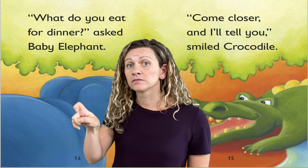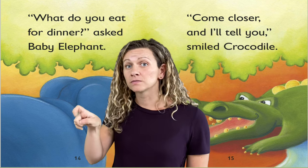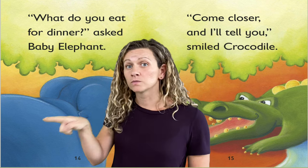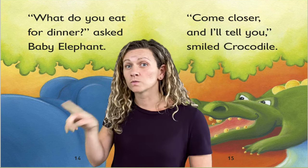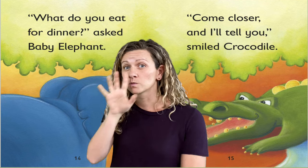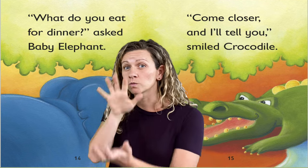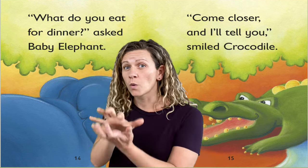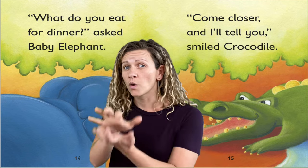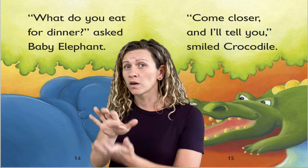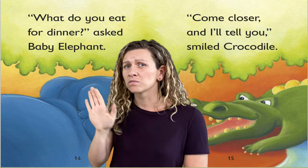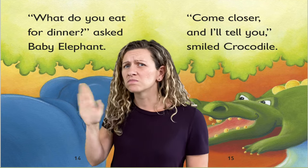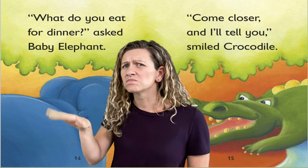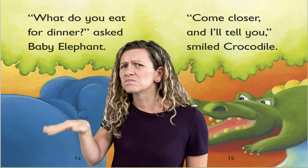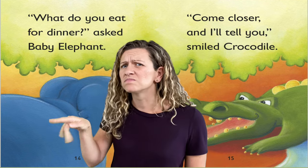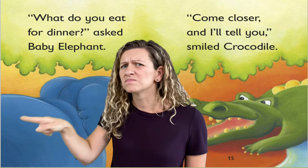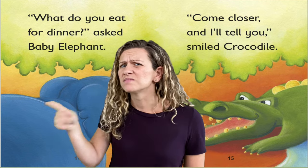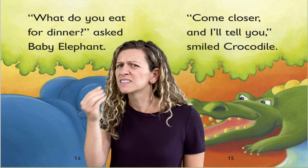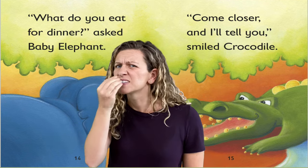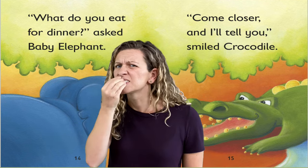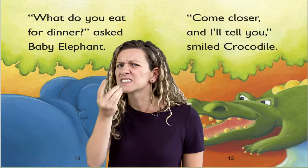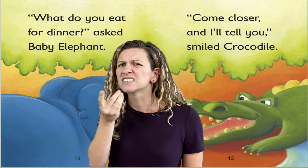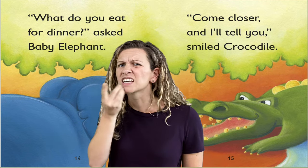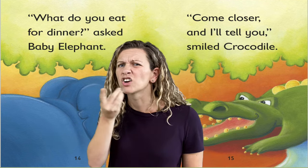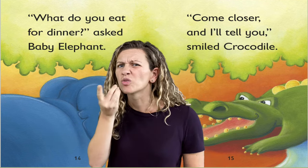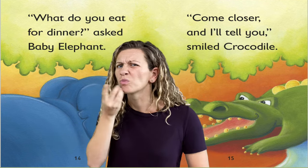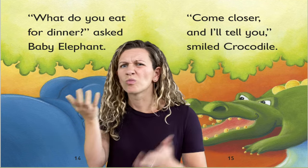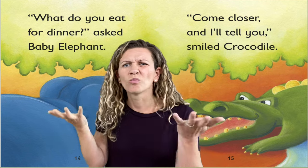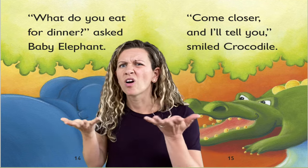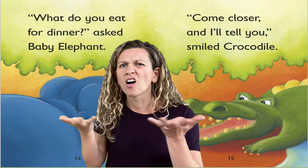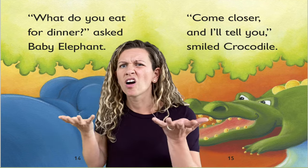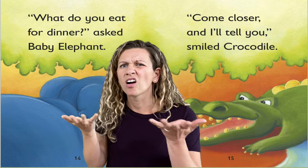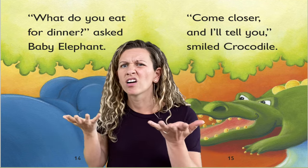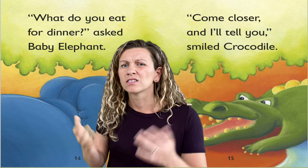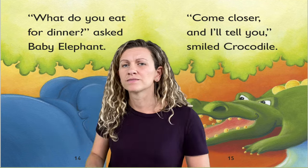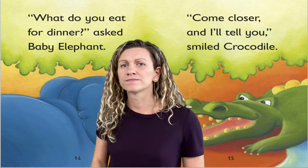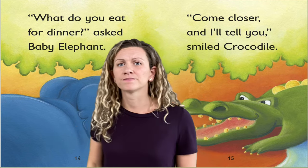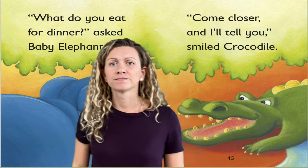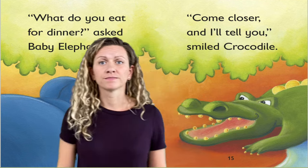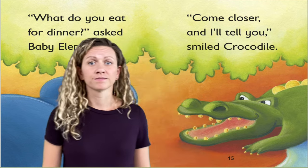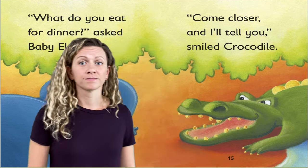Baby elephant asked crocodile What do you eat for dinner?